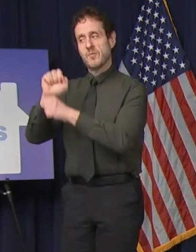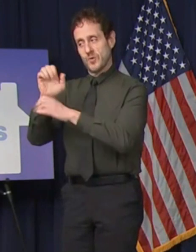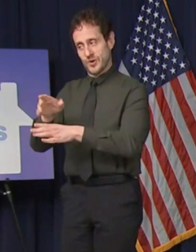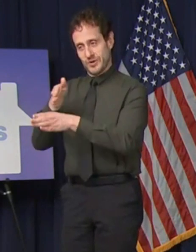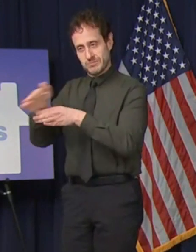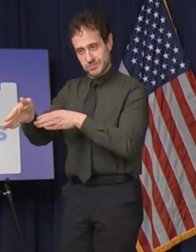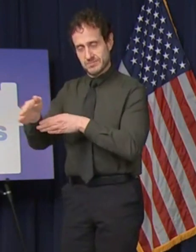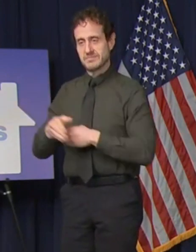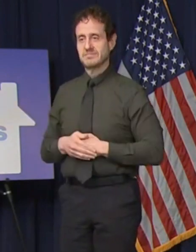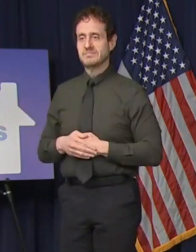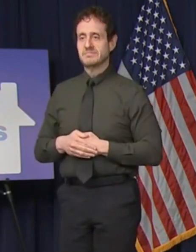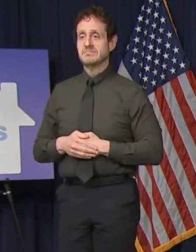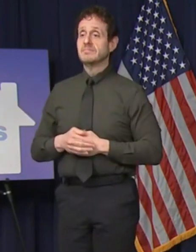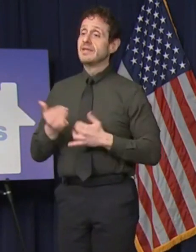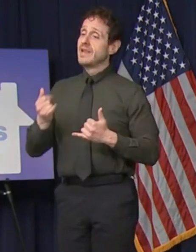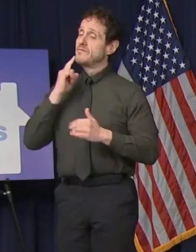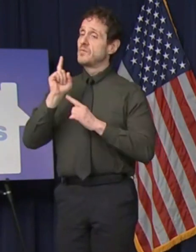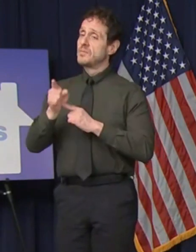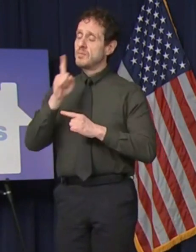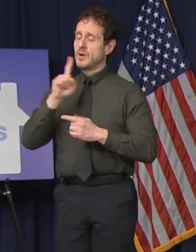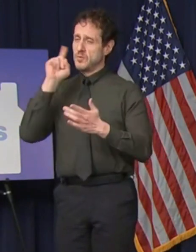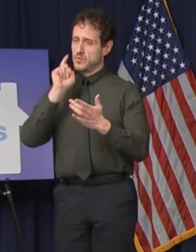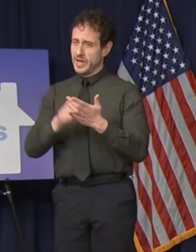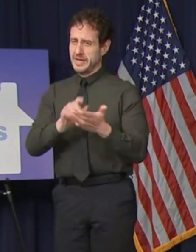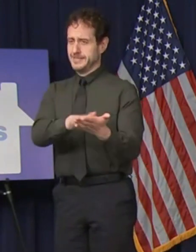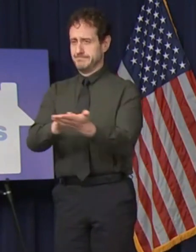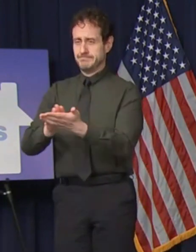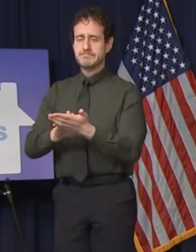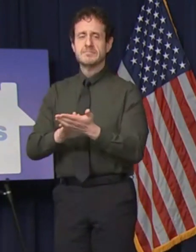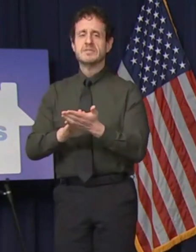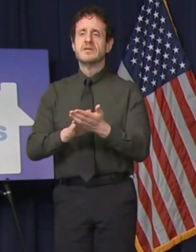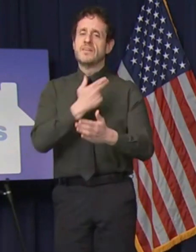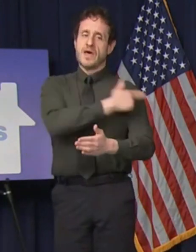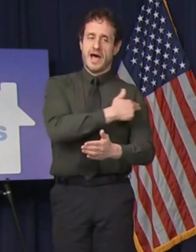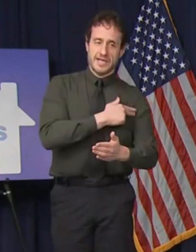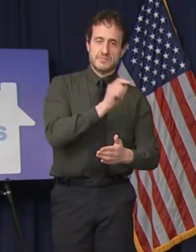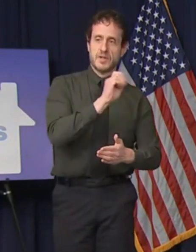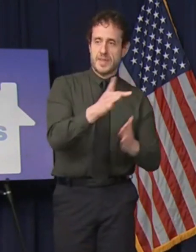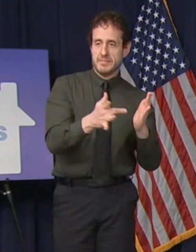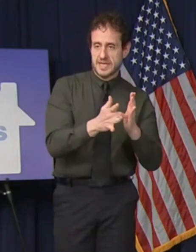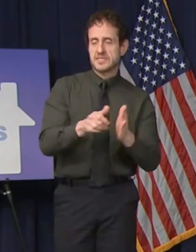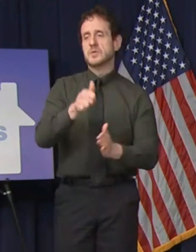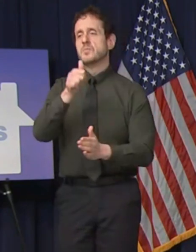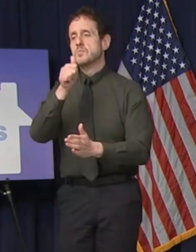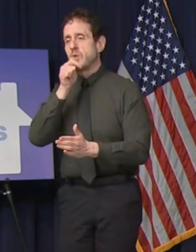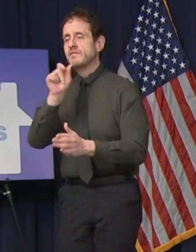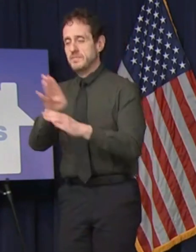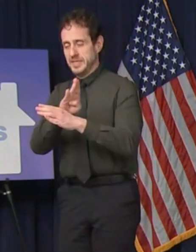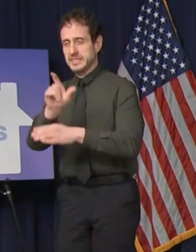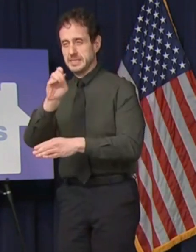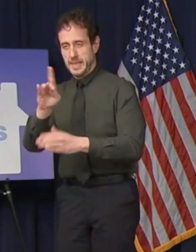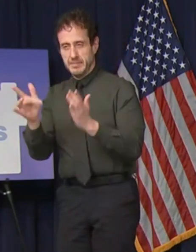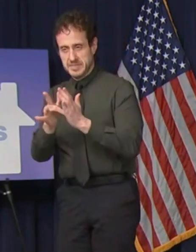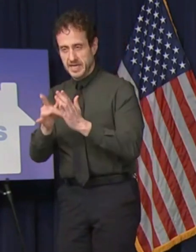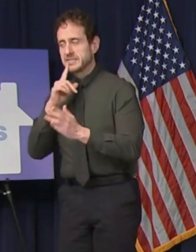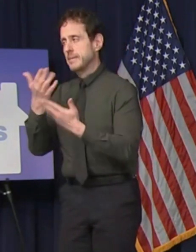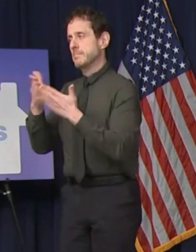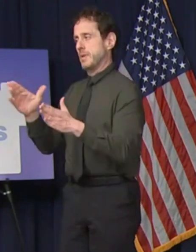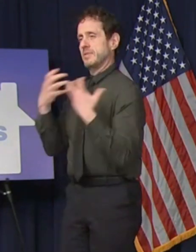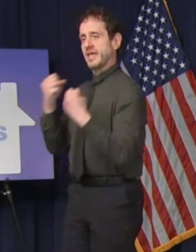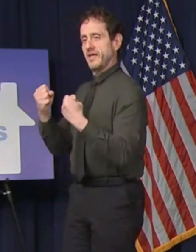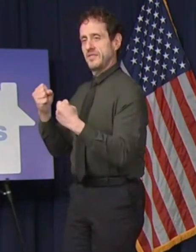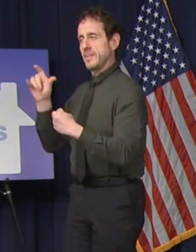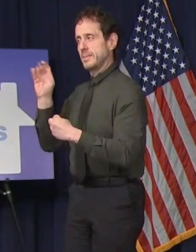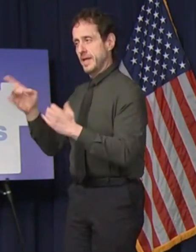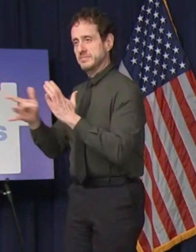a moment to recognize the hospital and private and public lab technicians across the state, especially those that support